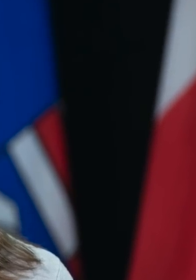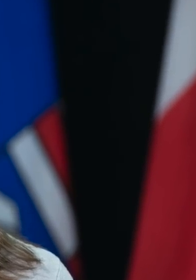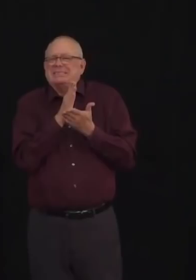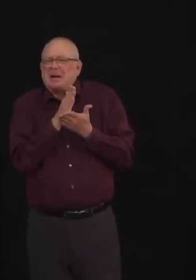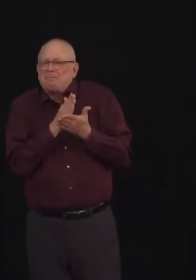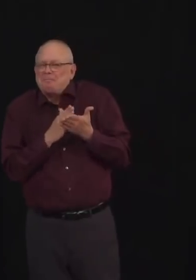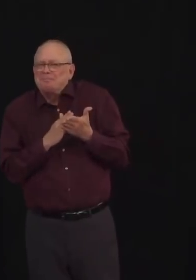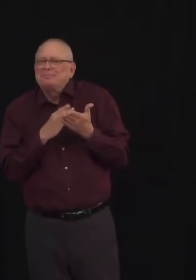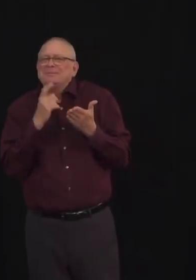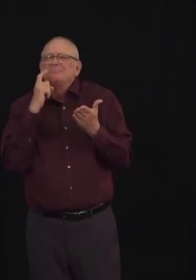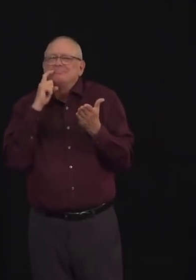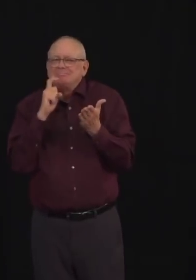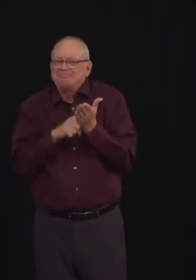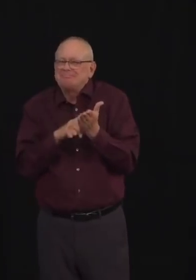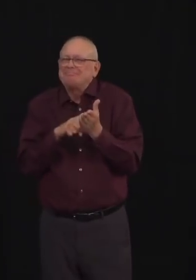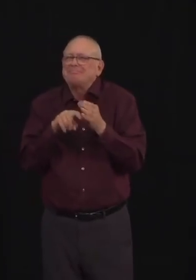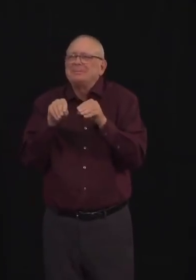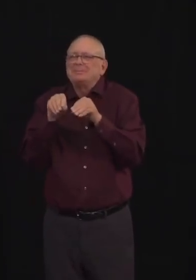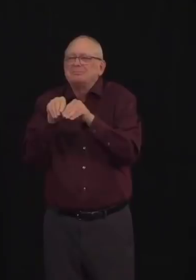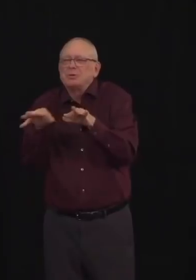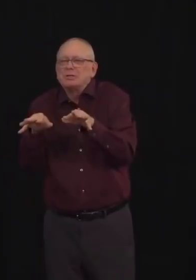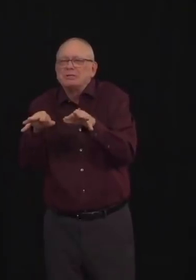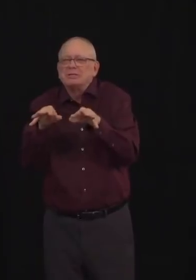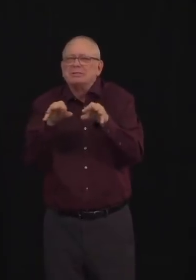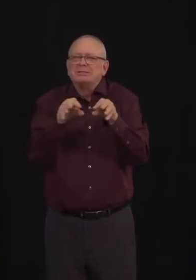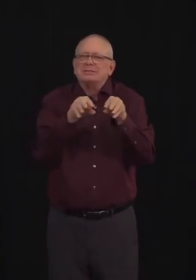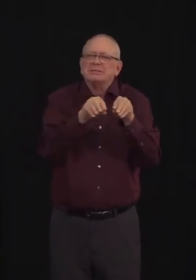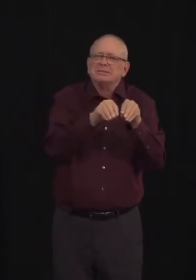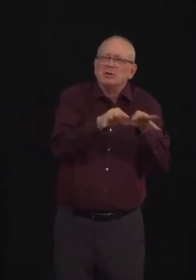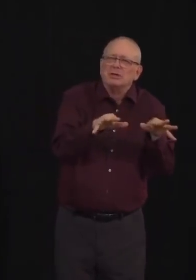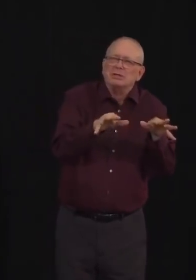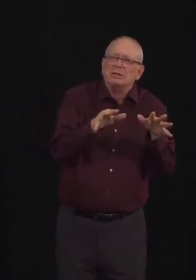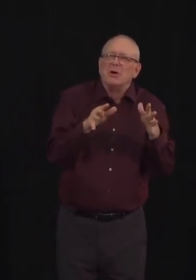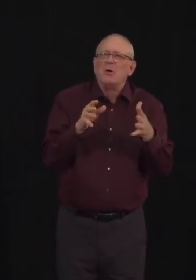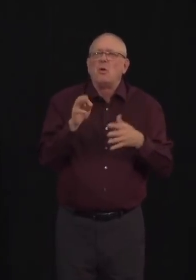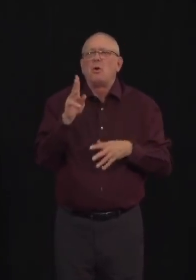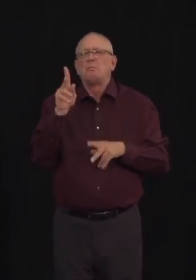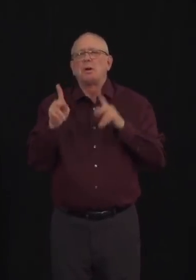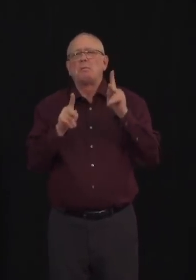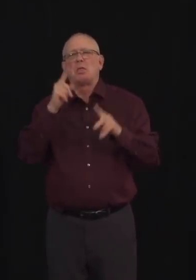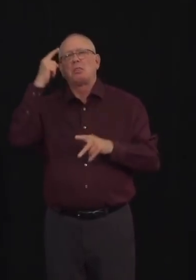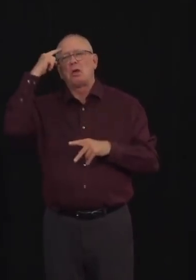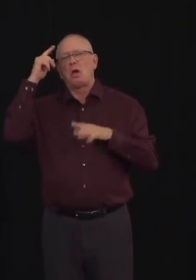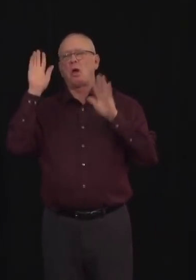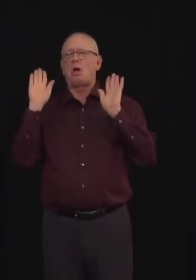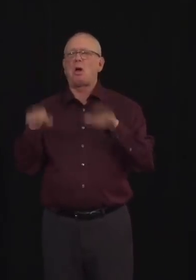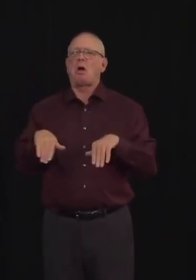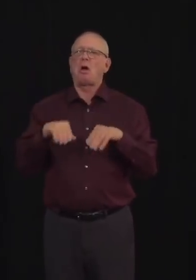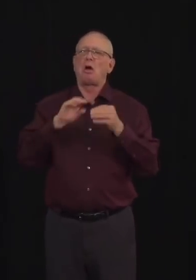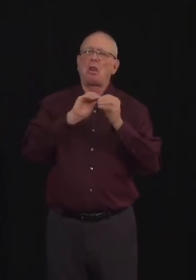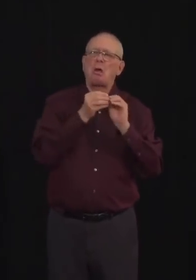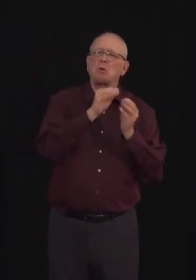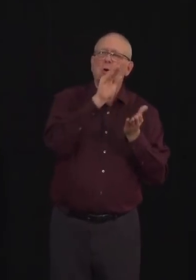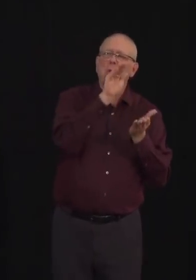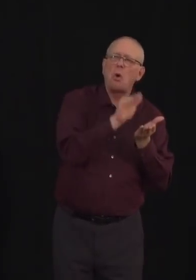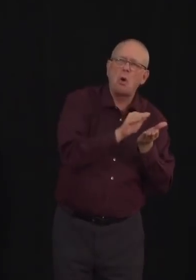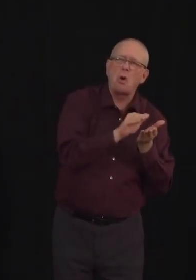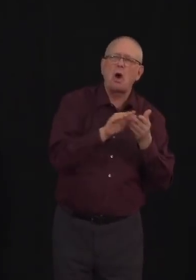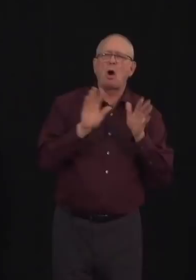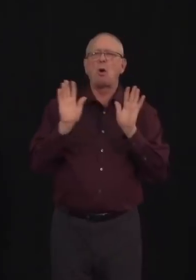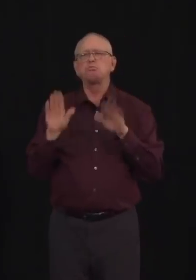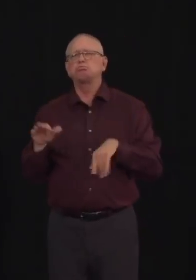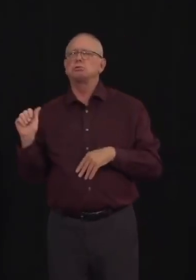again, people are feeling that the case numbers are low, we can get back to normal. And I think that, whether